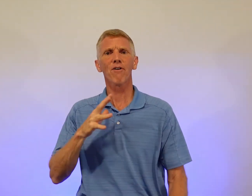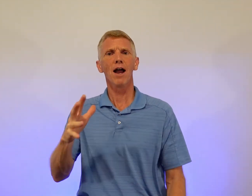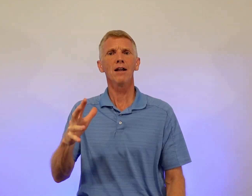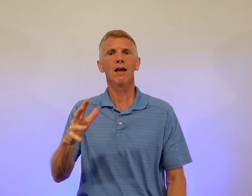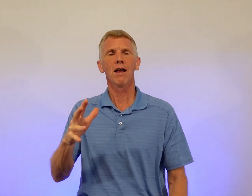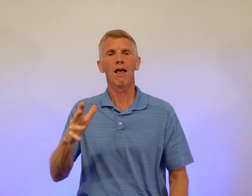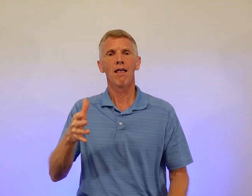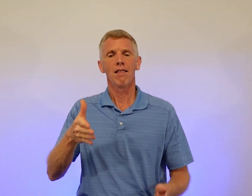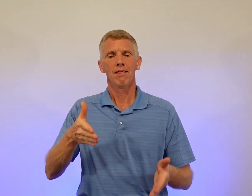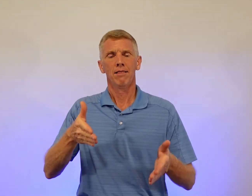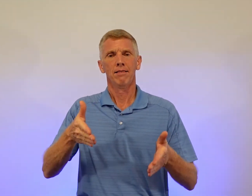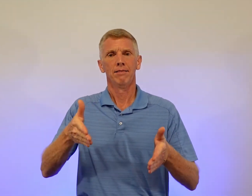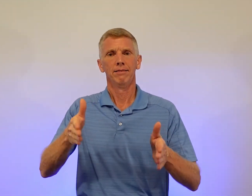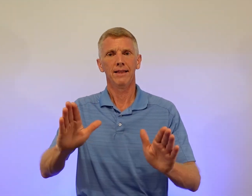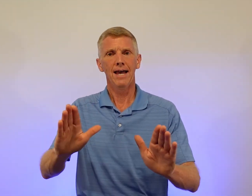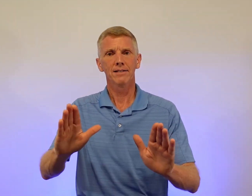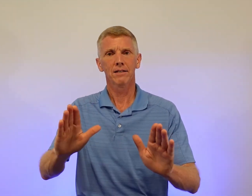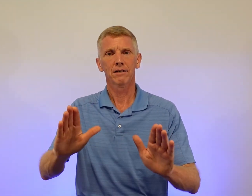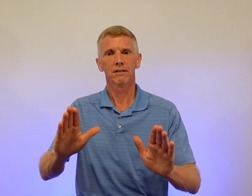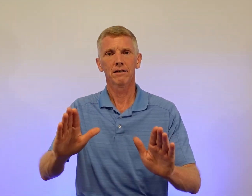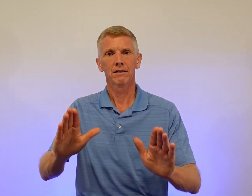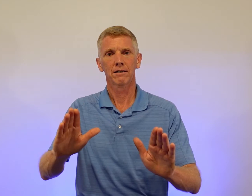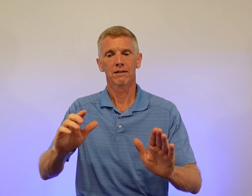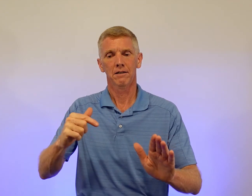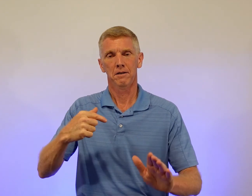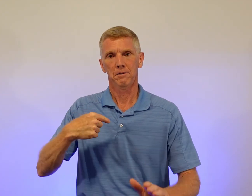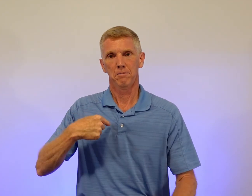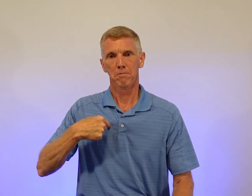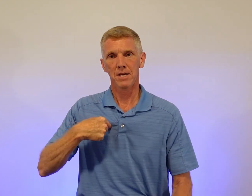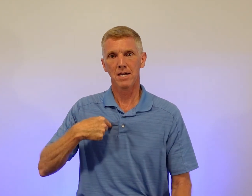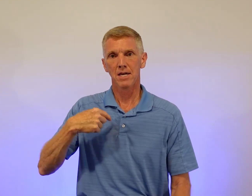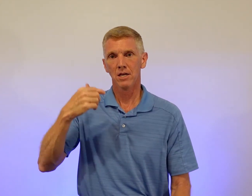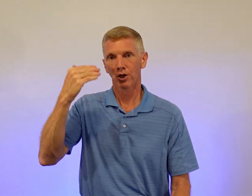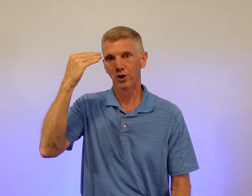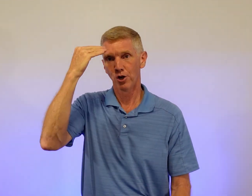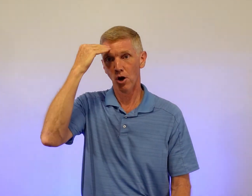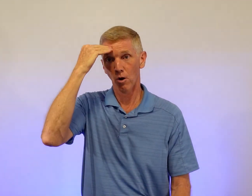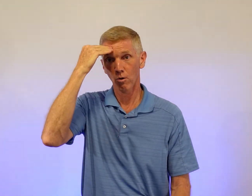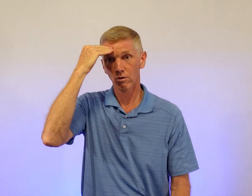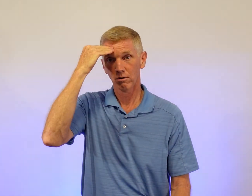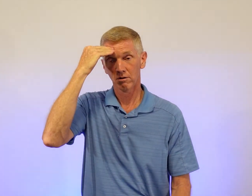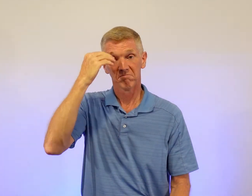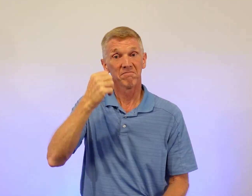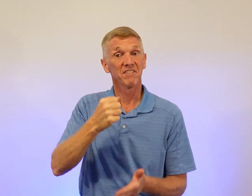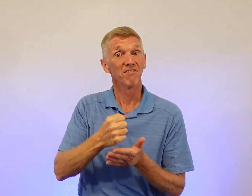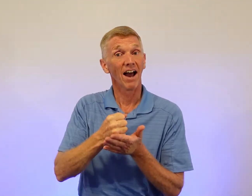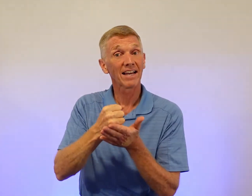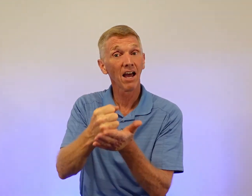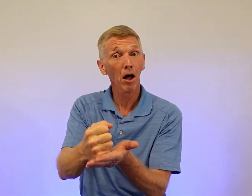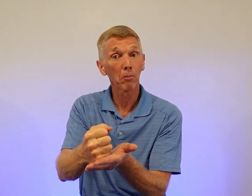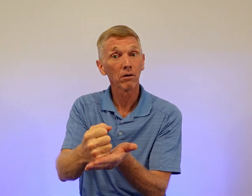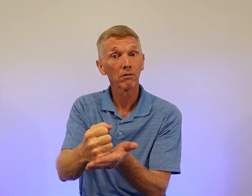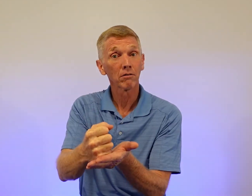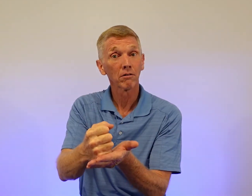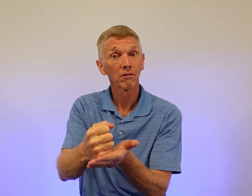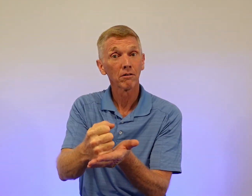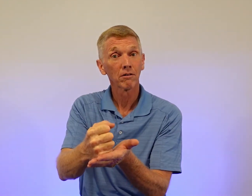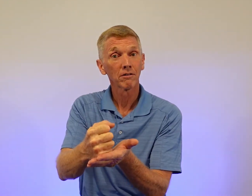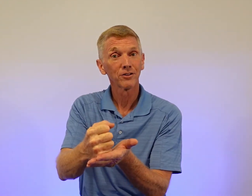fine. Let me know if I can help. Did you